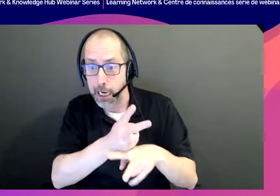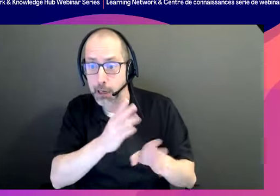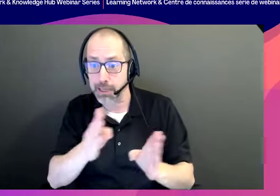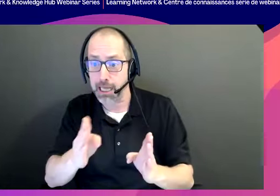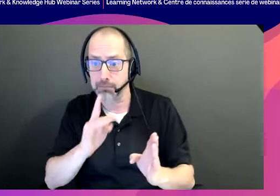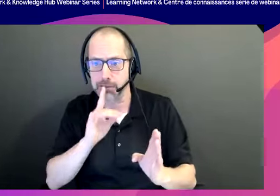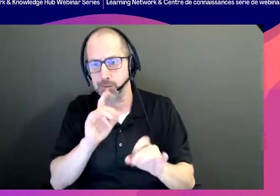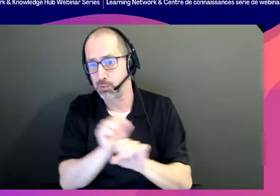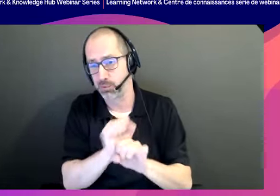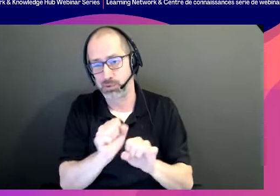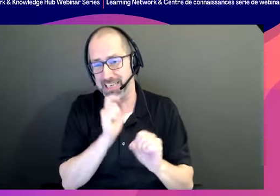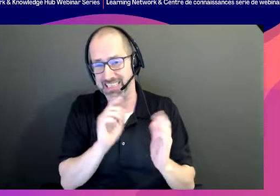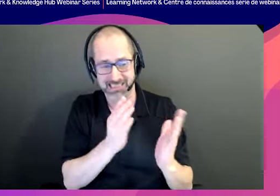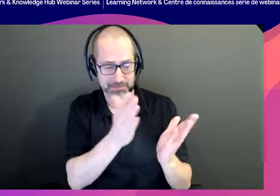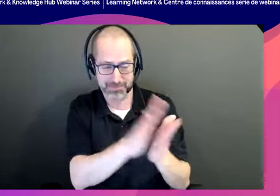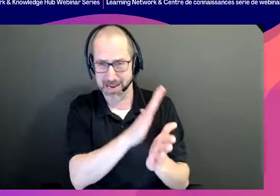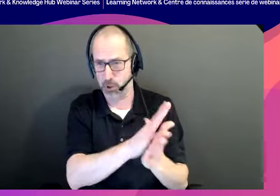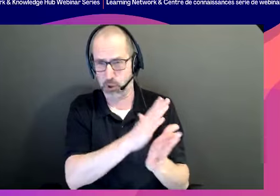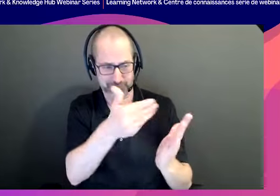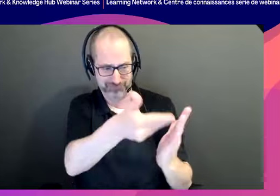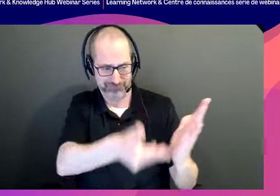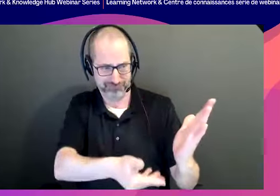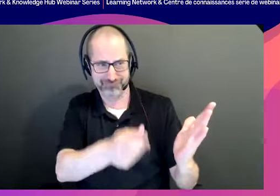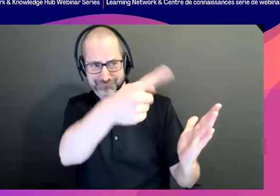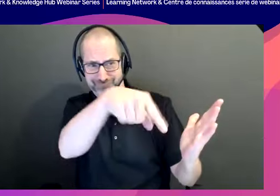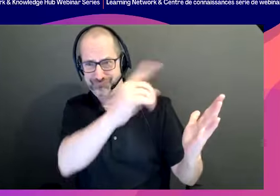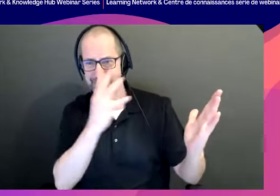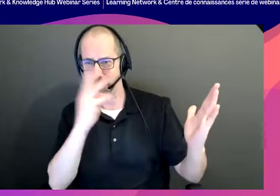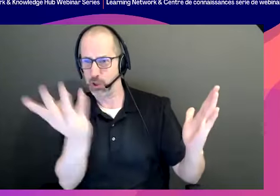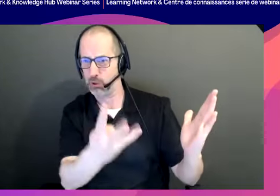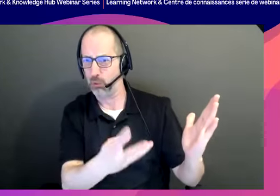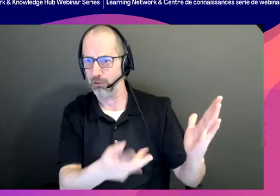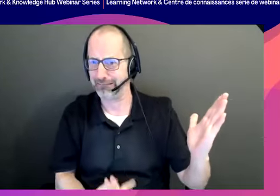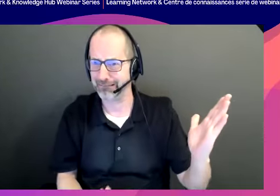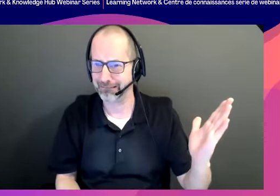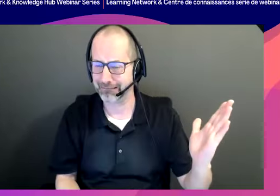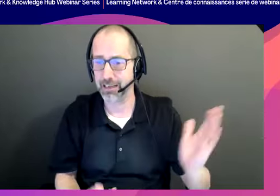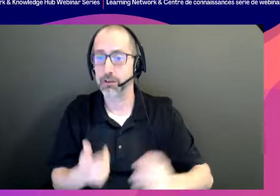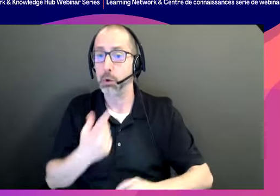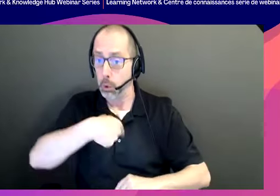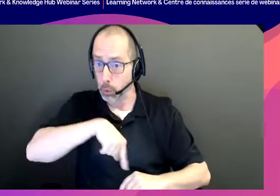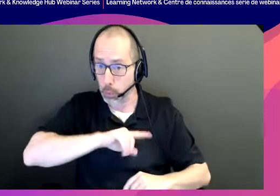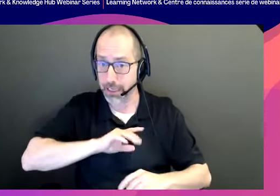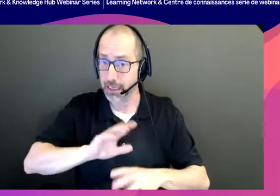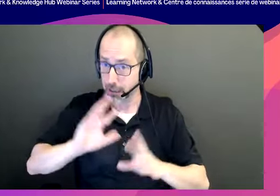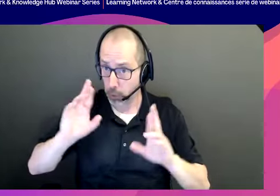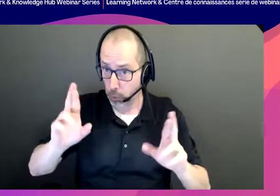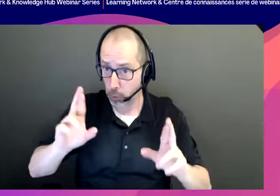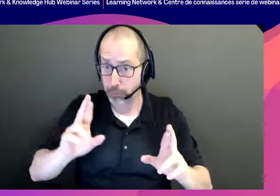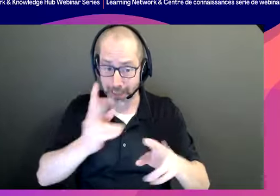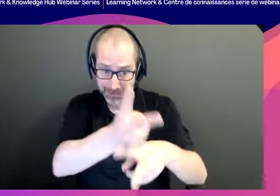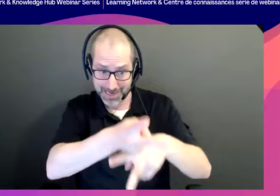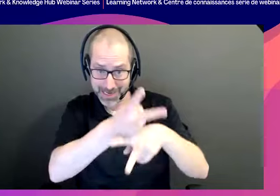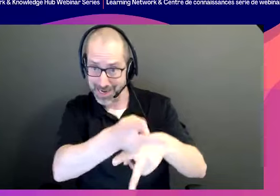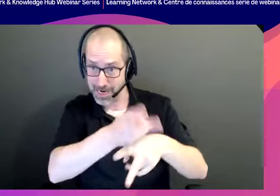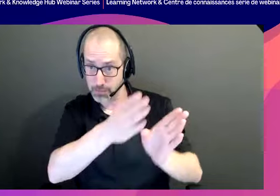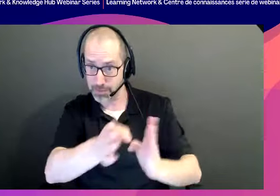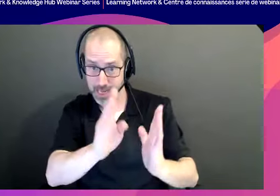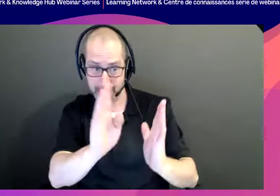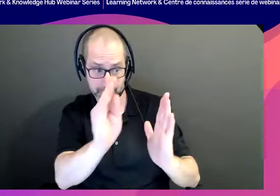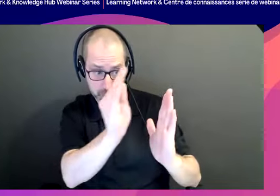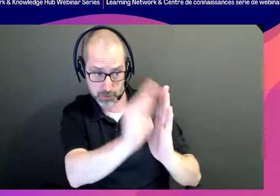not being followed. So we're hoping that we can have some accountability with those care plans to be able to take care of